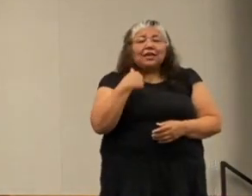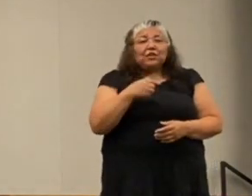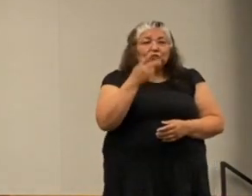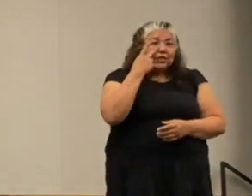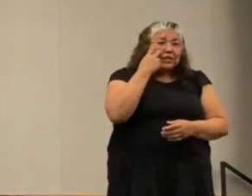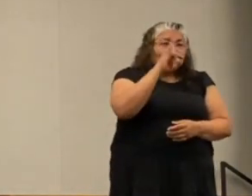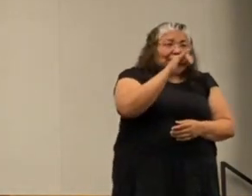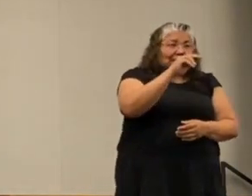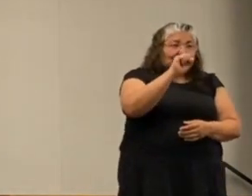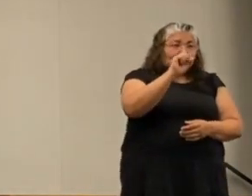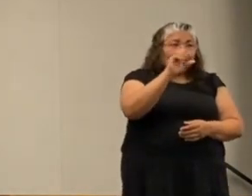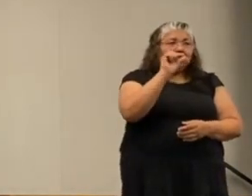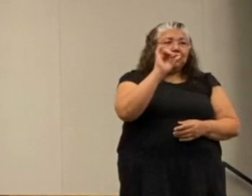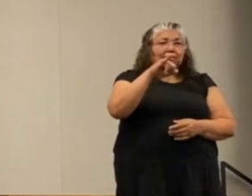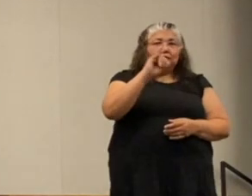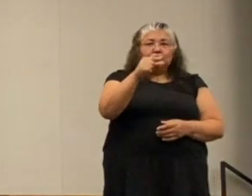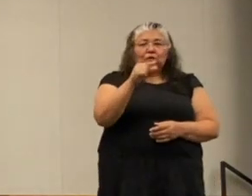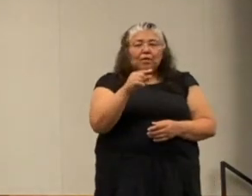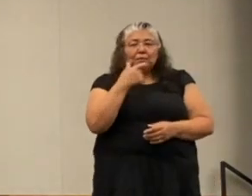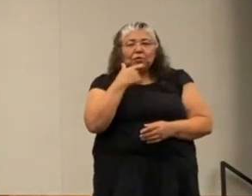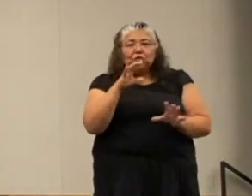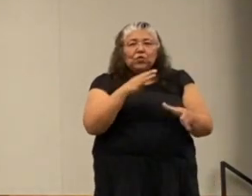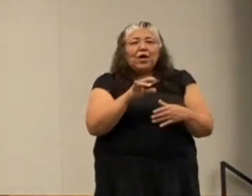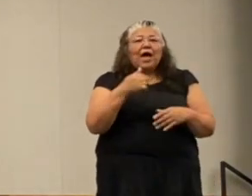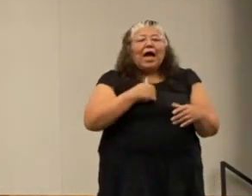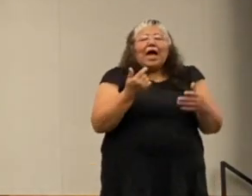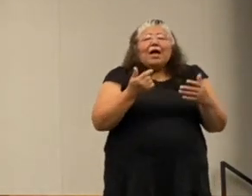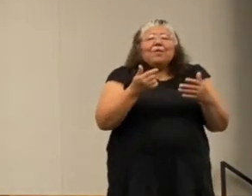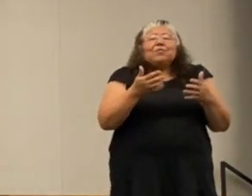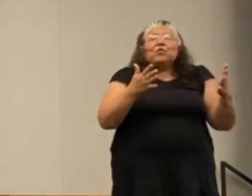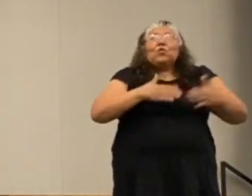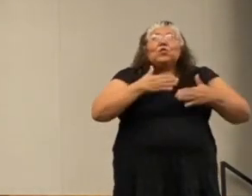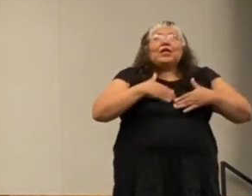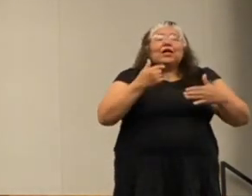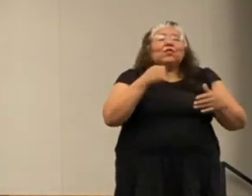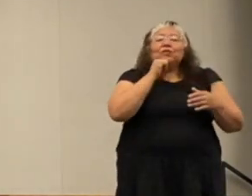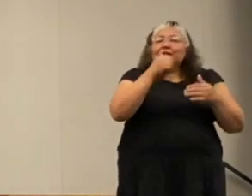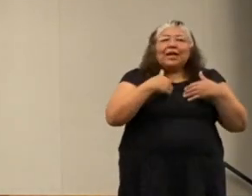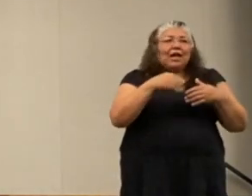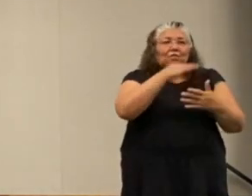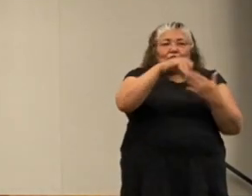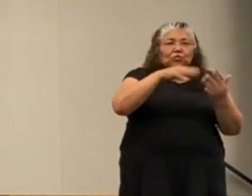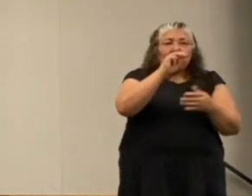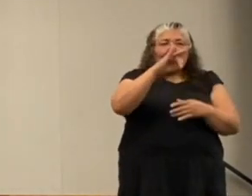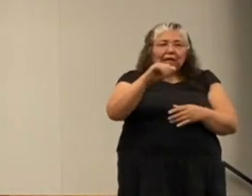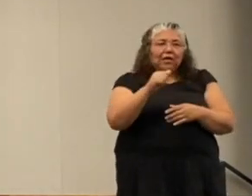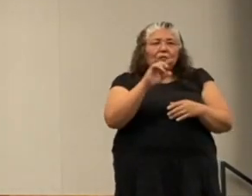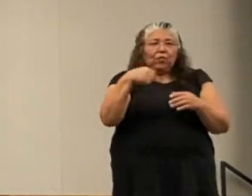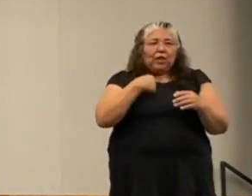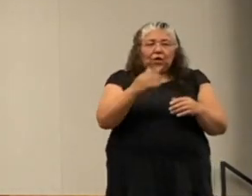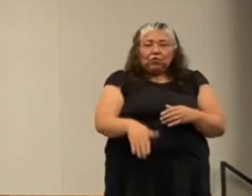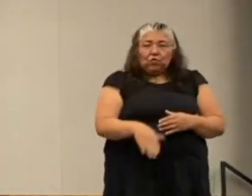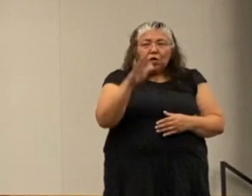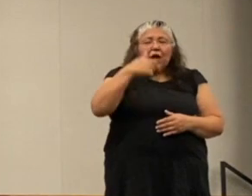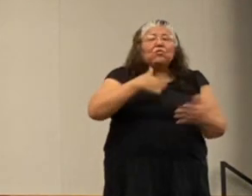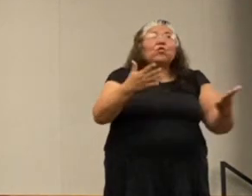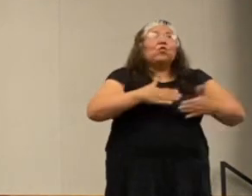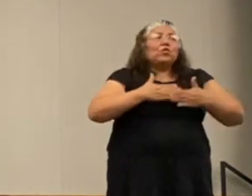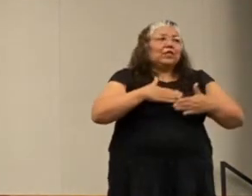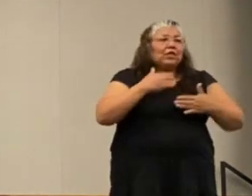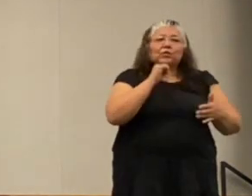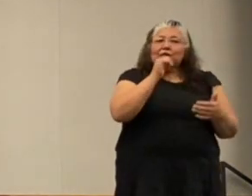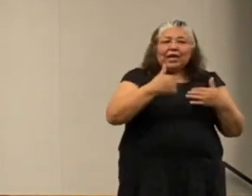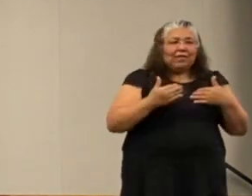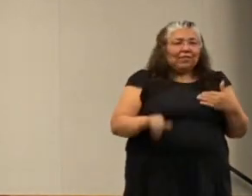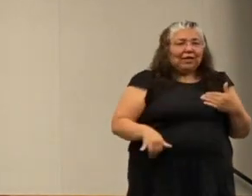what Instagram needed to do? Man, I am so glad that we didn't have social media when I was growing up. Amen. I was so glad that we didn't